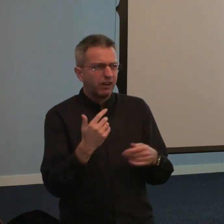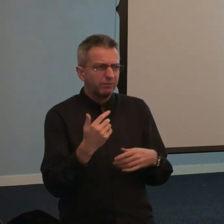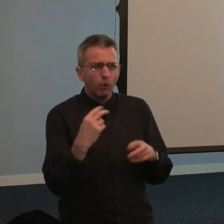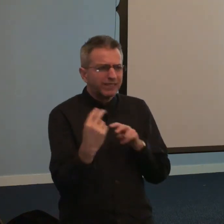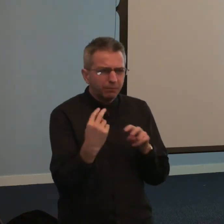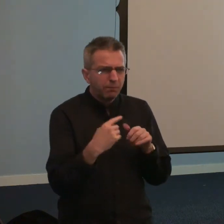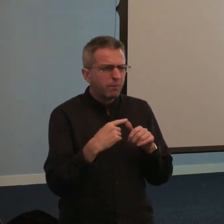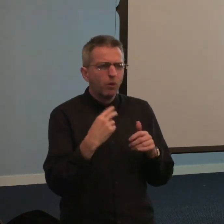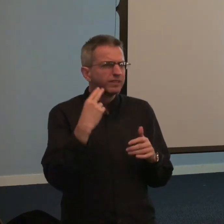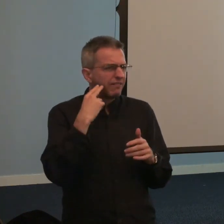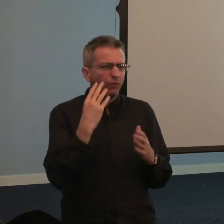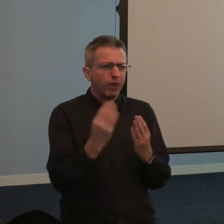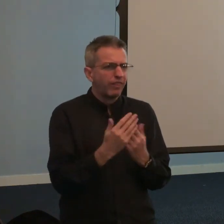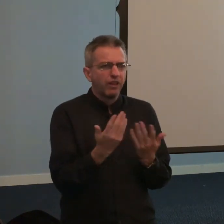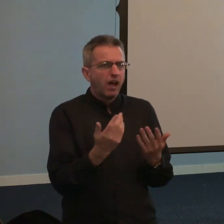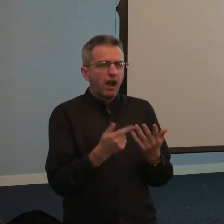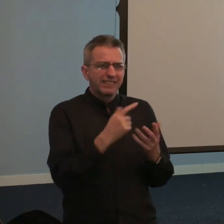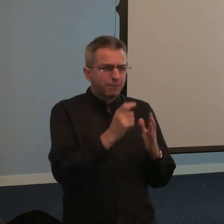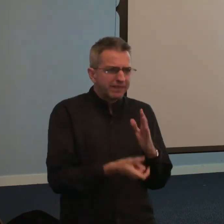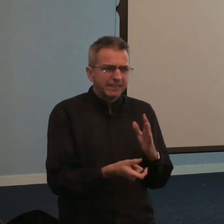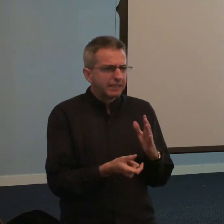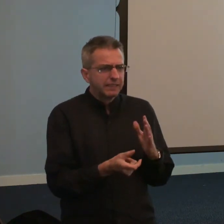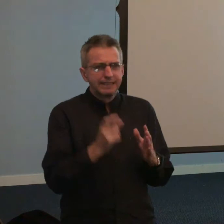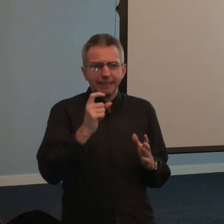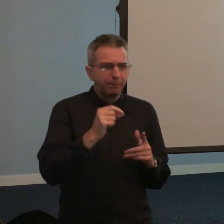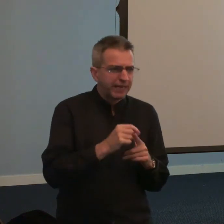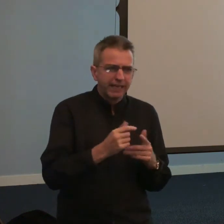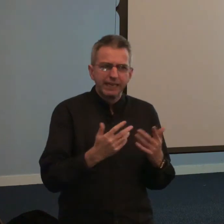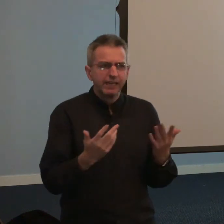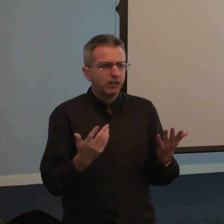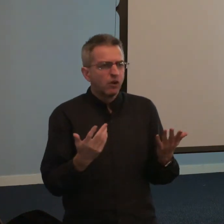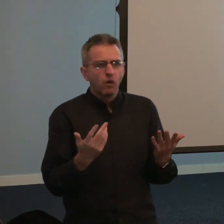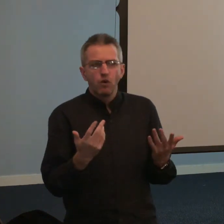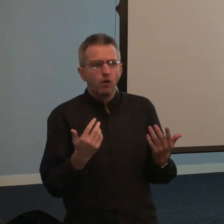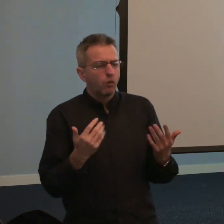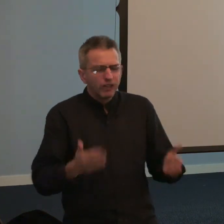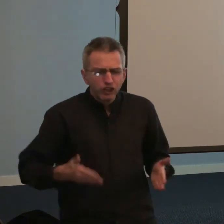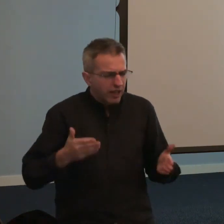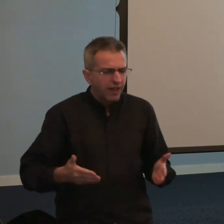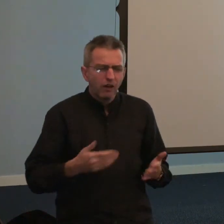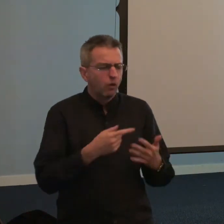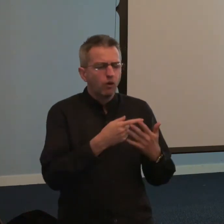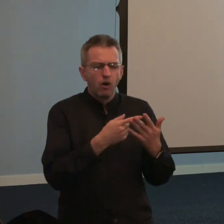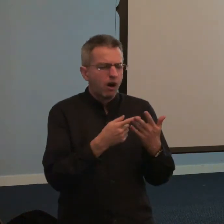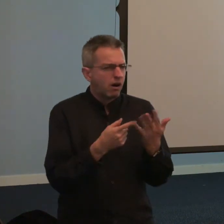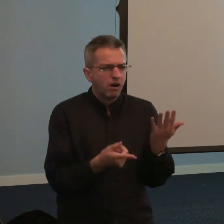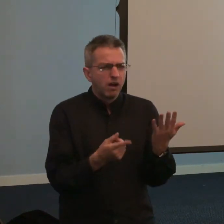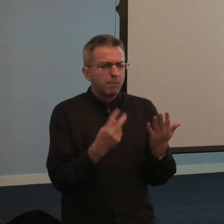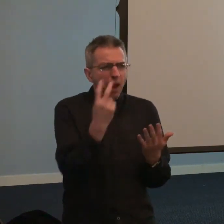deaf community. There's deaf people with autism, there's deaf people with cerebral palsy, deaf people with